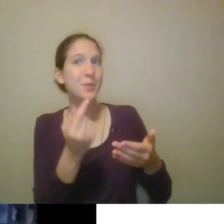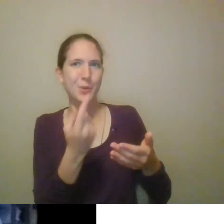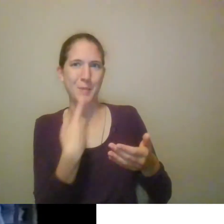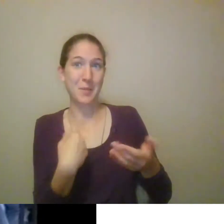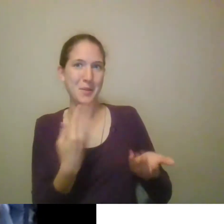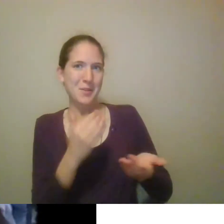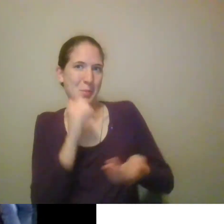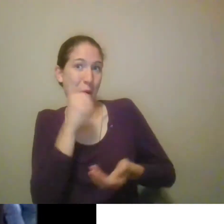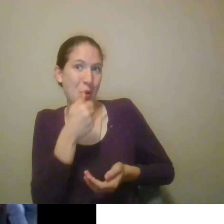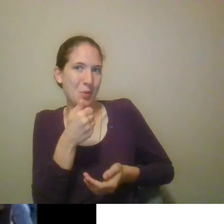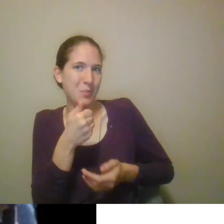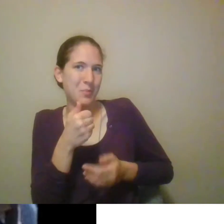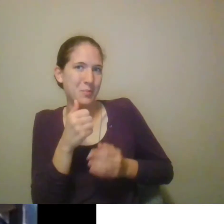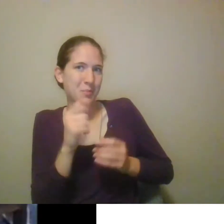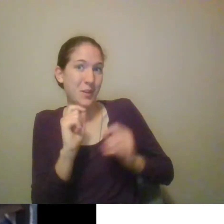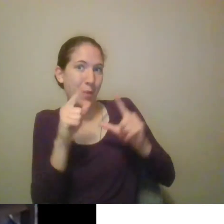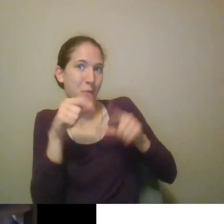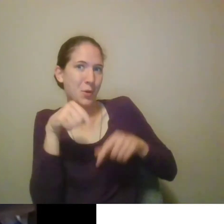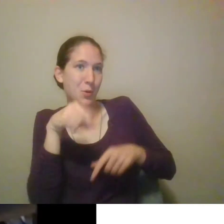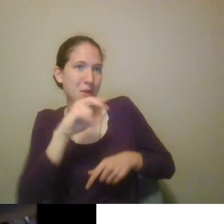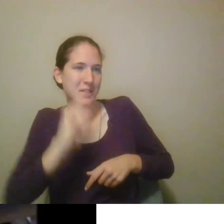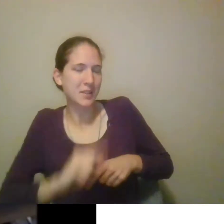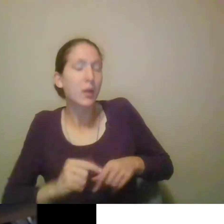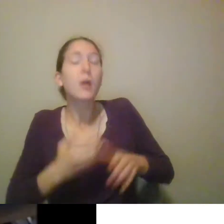have a quiz tomorrow. So, but